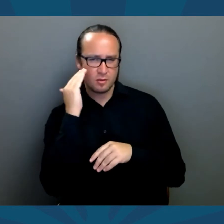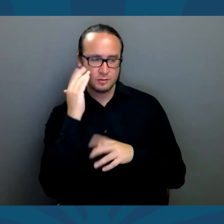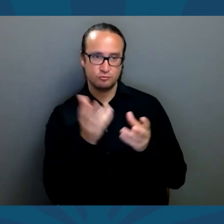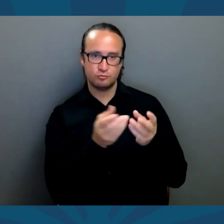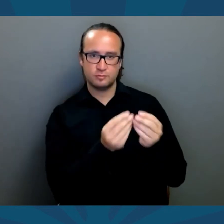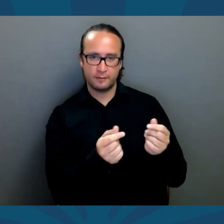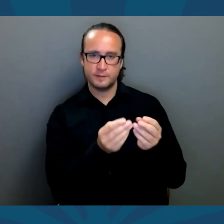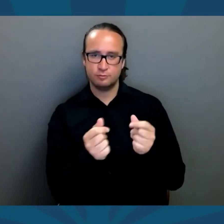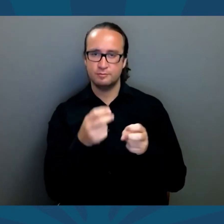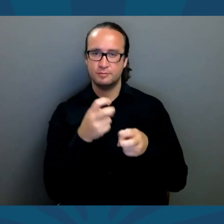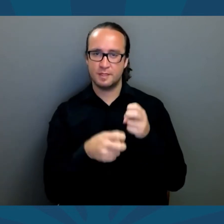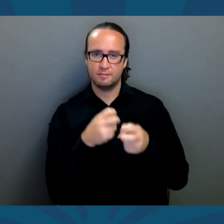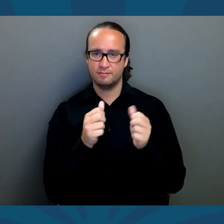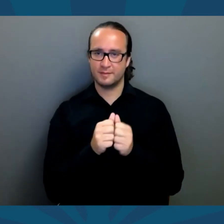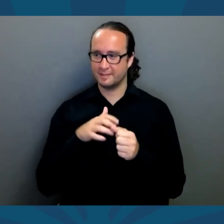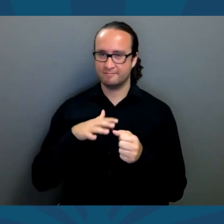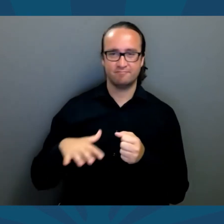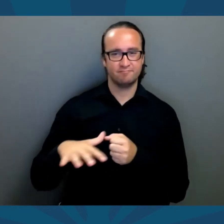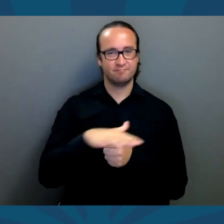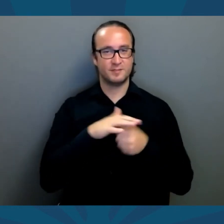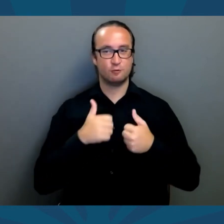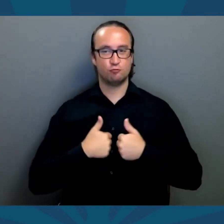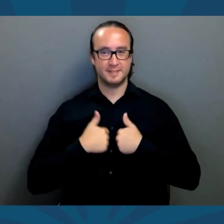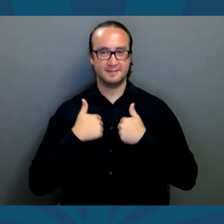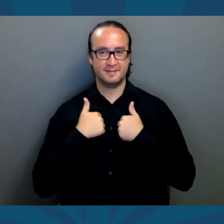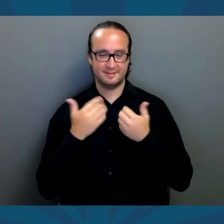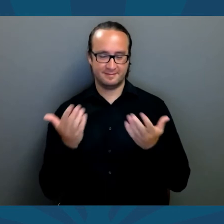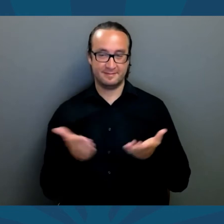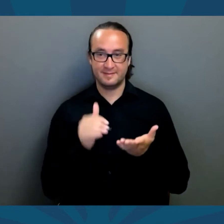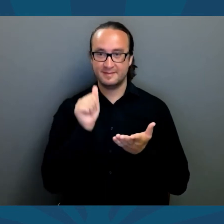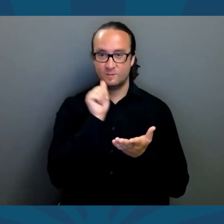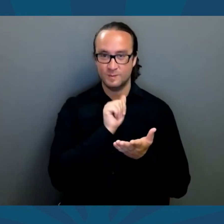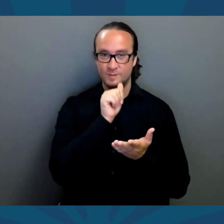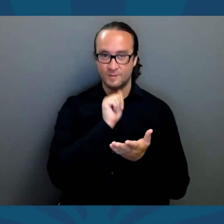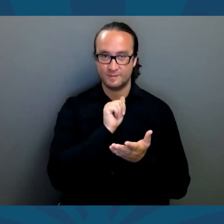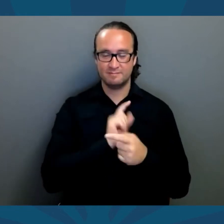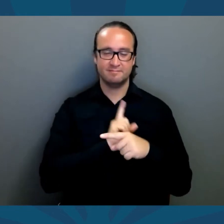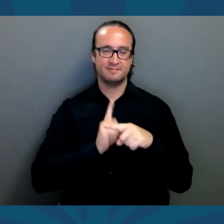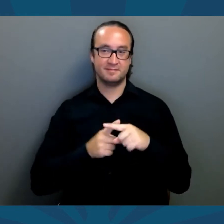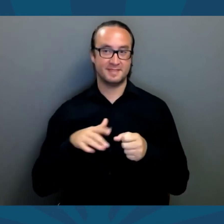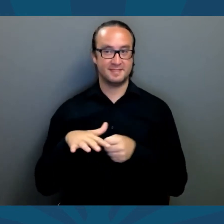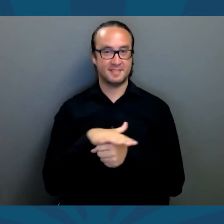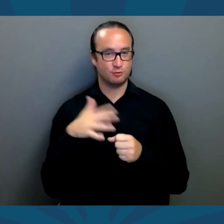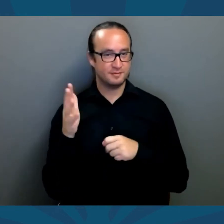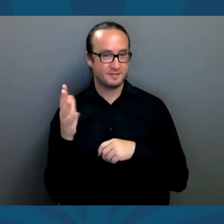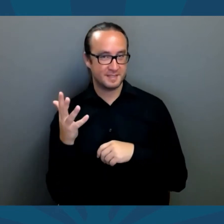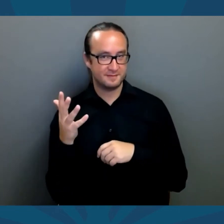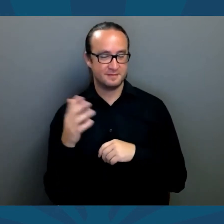I want to share my knowledge to solve problems with fellow residents of Arizona and District 5.